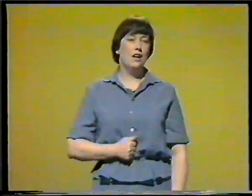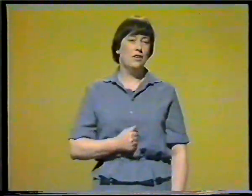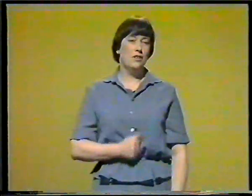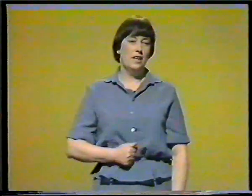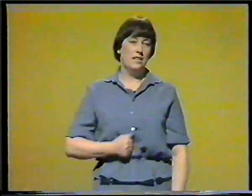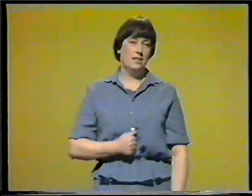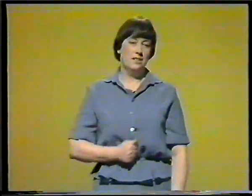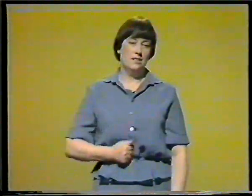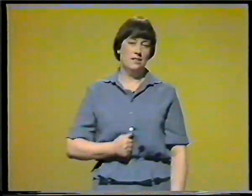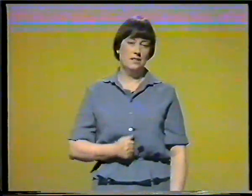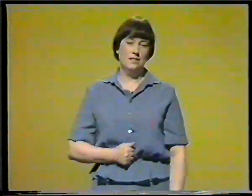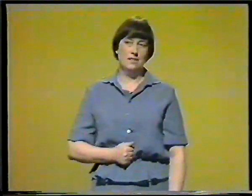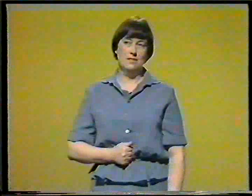hungry,